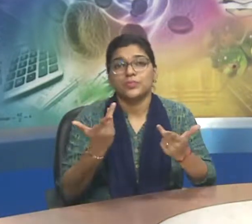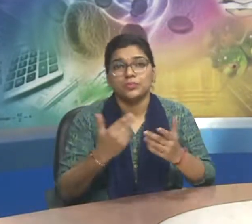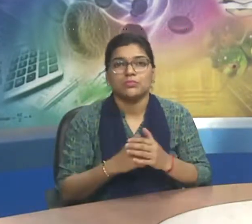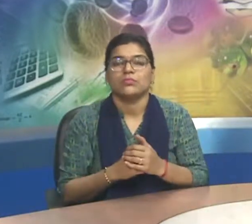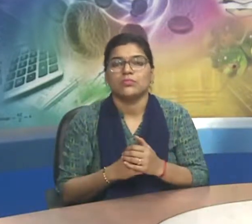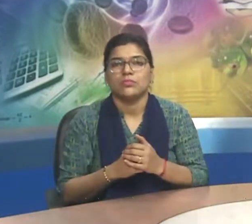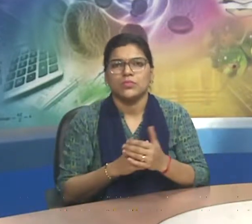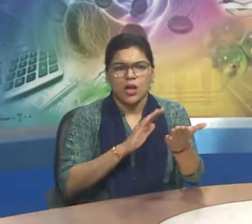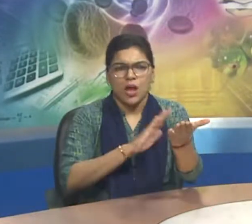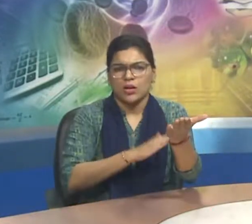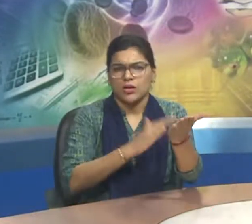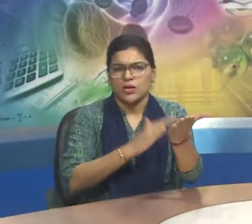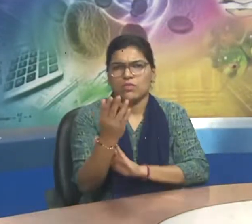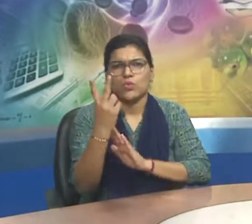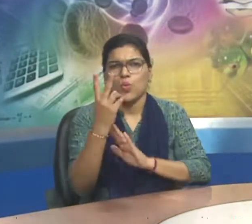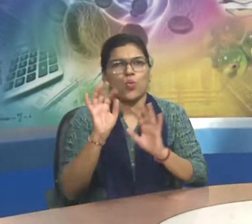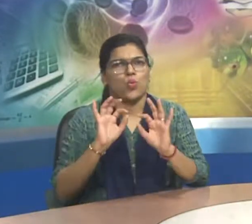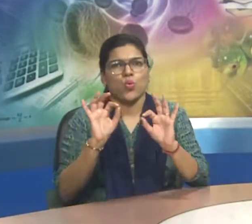What is the answer?